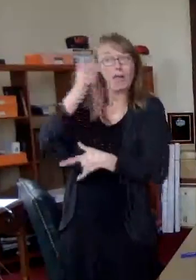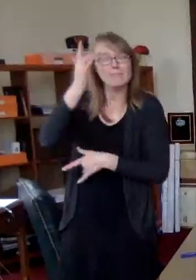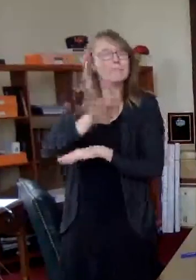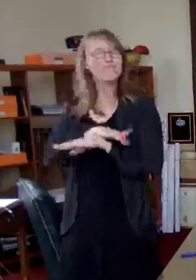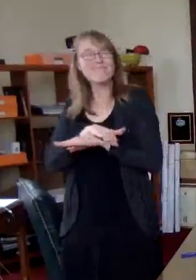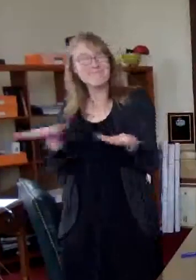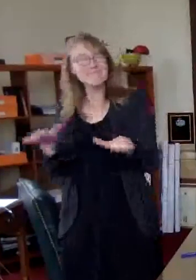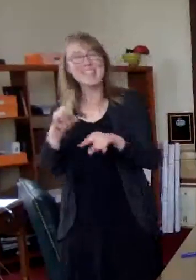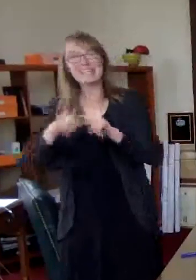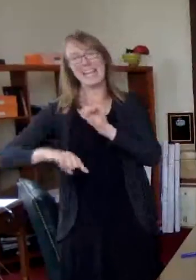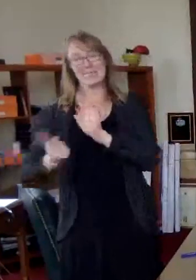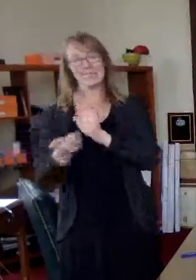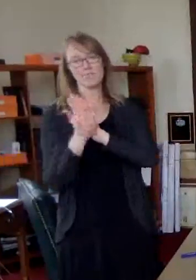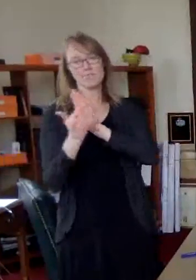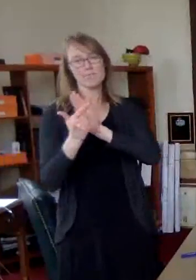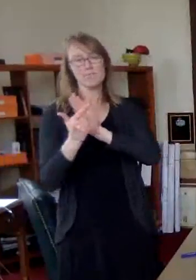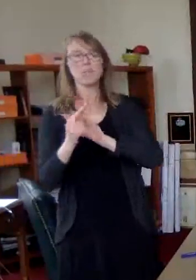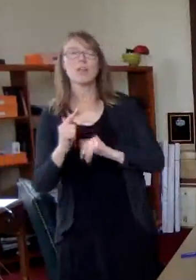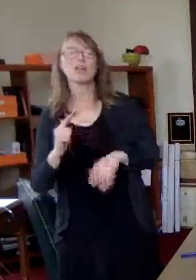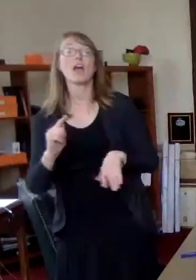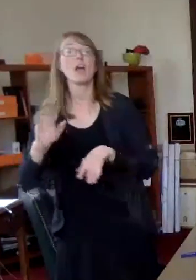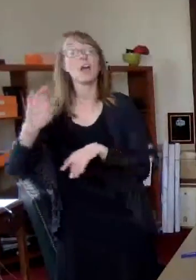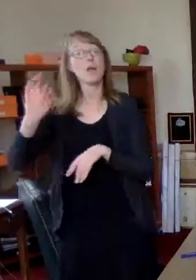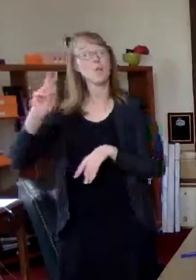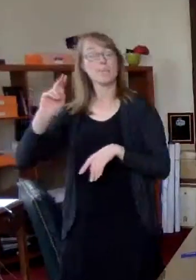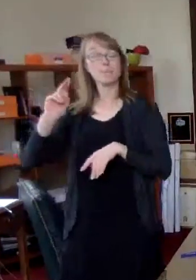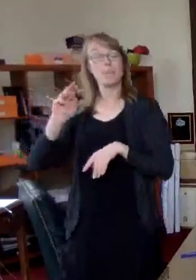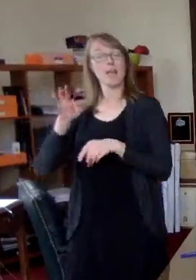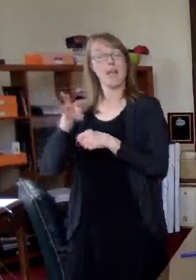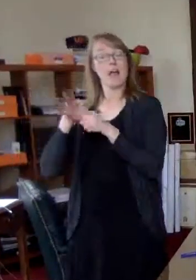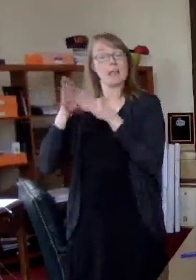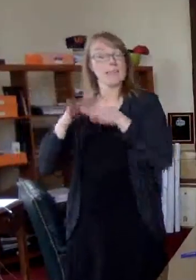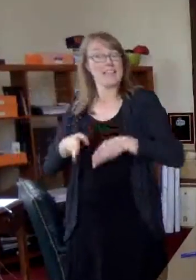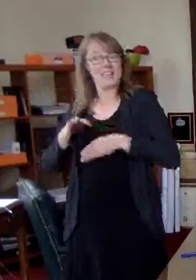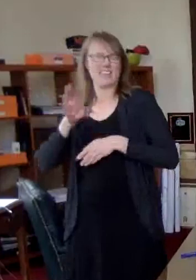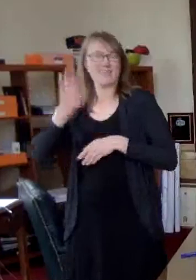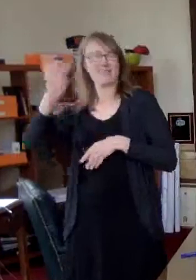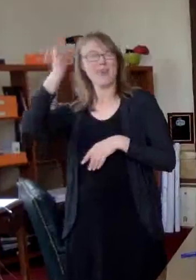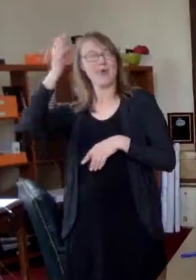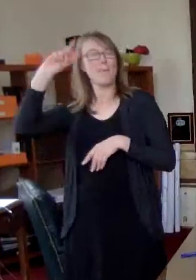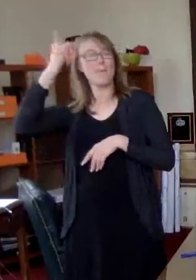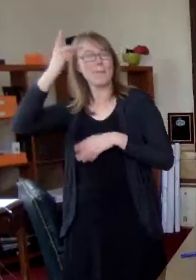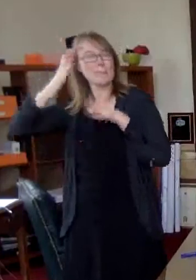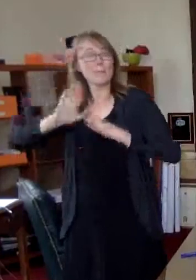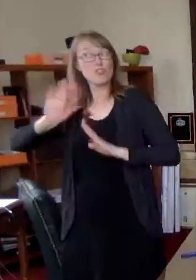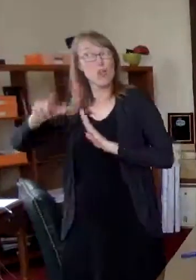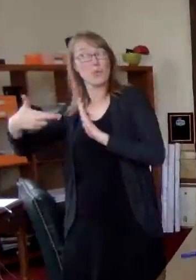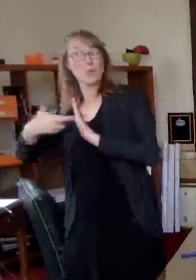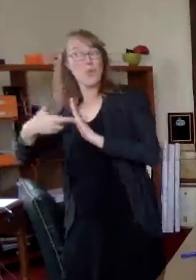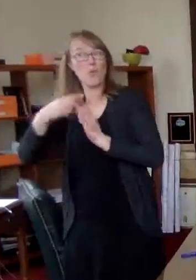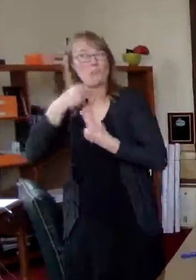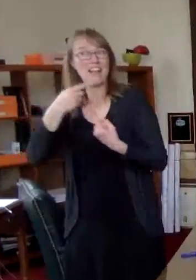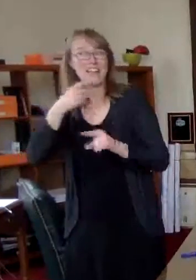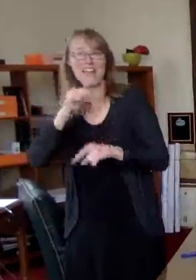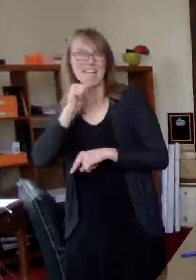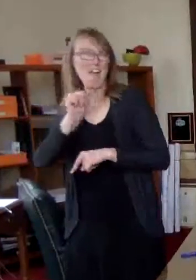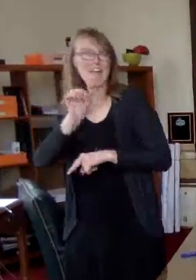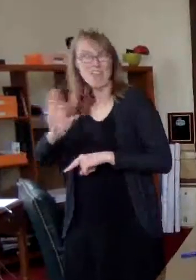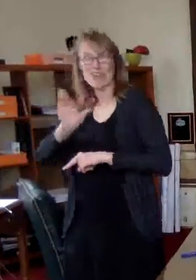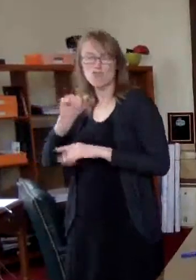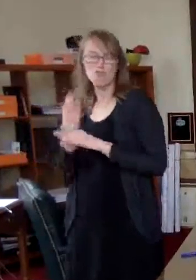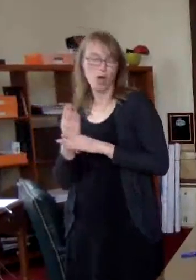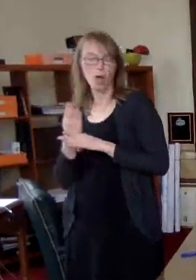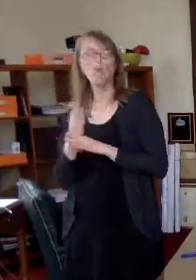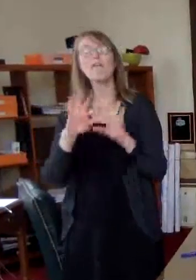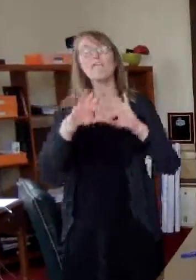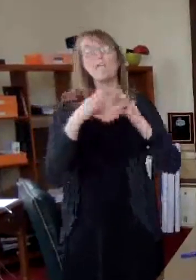elected official's role. Now, there is information available because sometimes that individual or their family, they share that information. That's